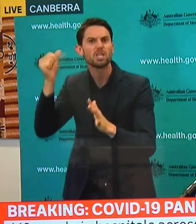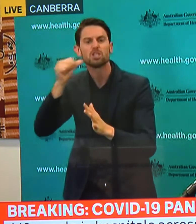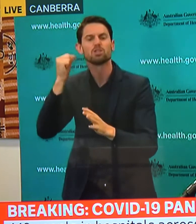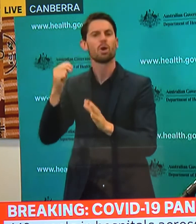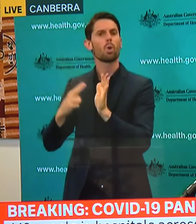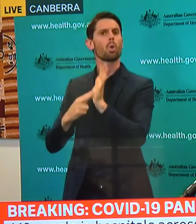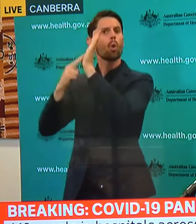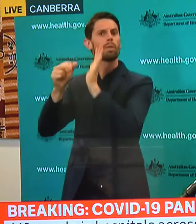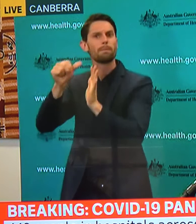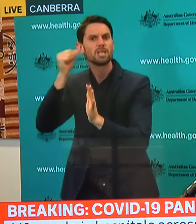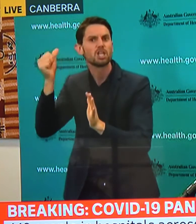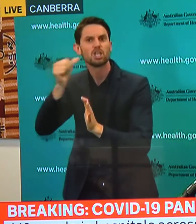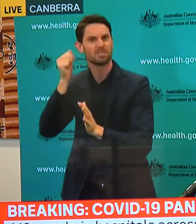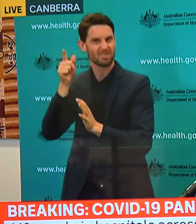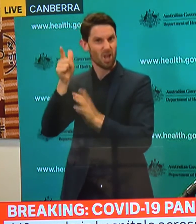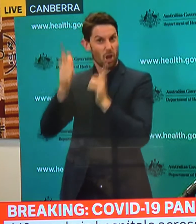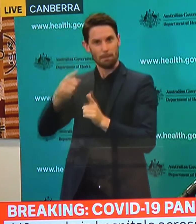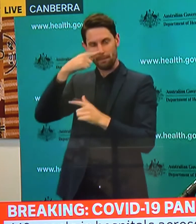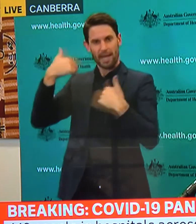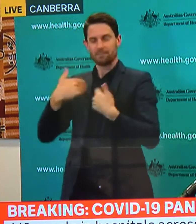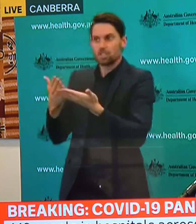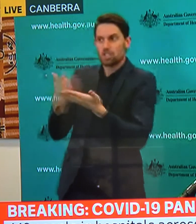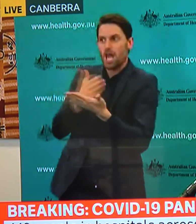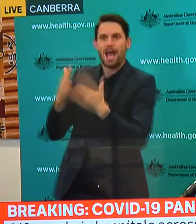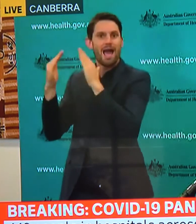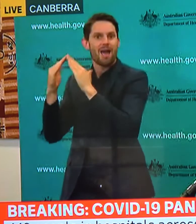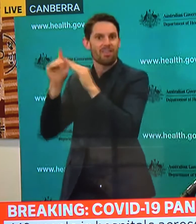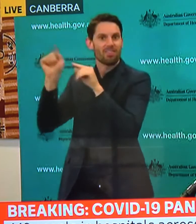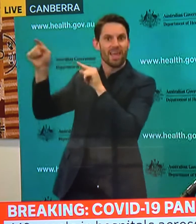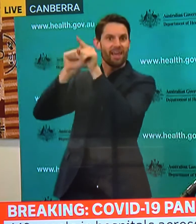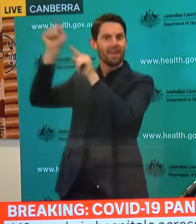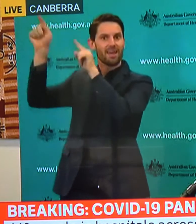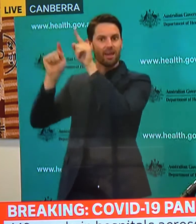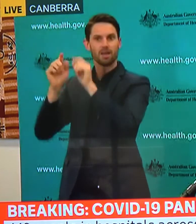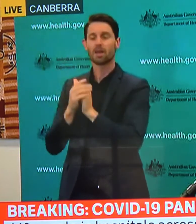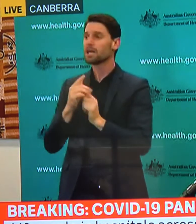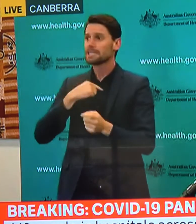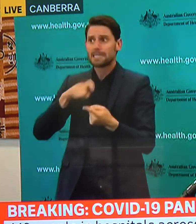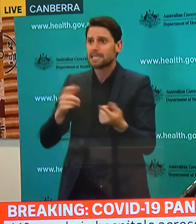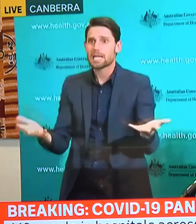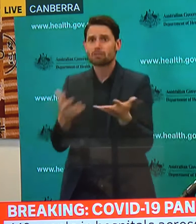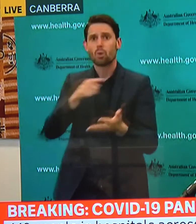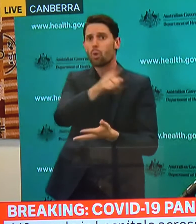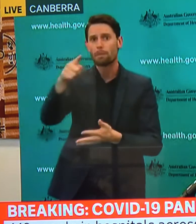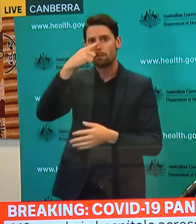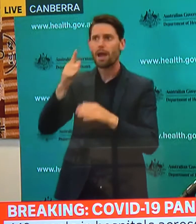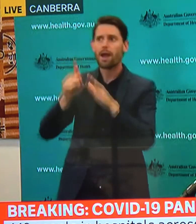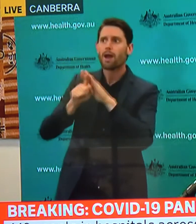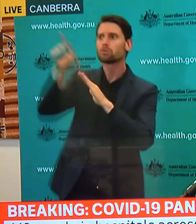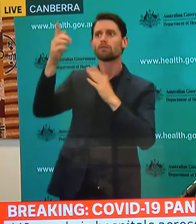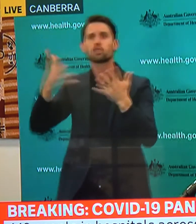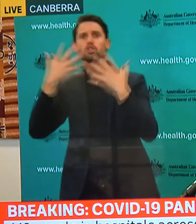those other issues of health, we're very much encouraged in normal times, people going to the beach